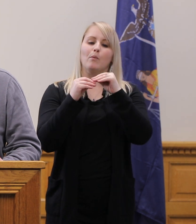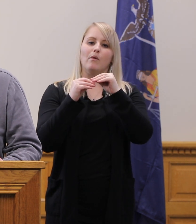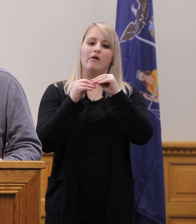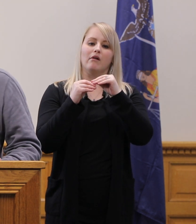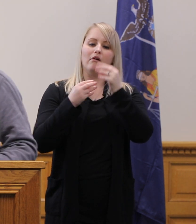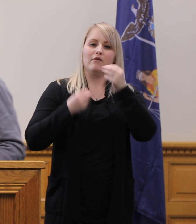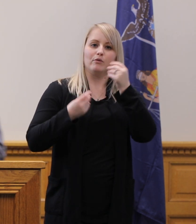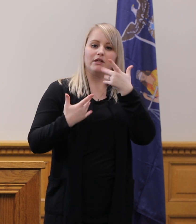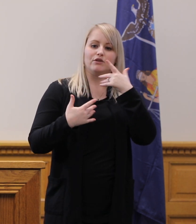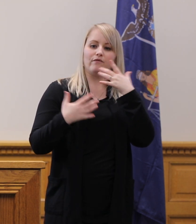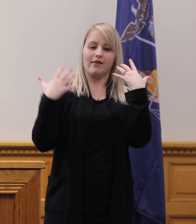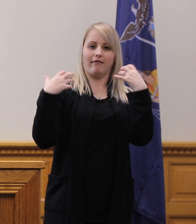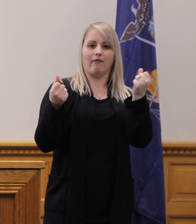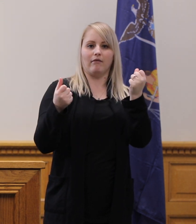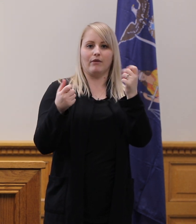perspective. Diane?